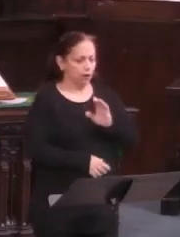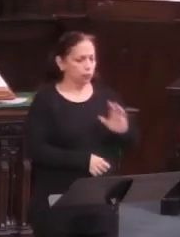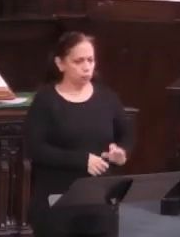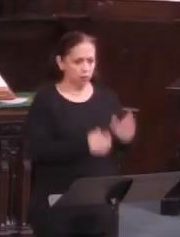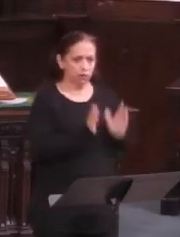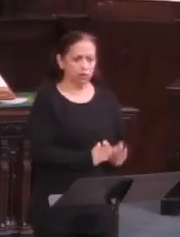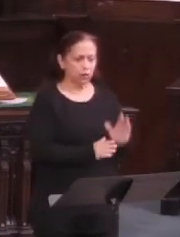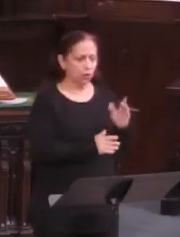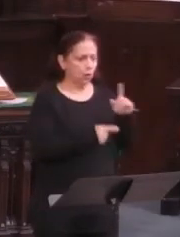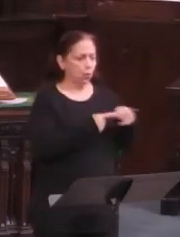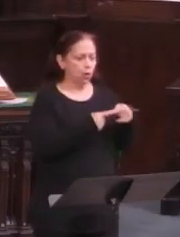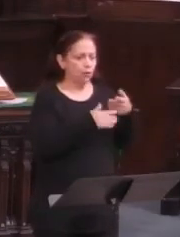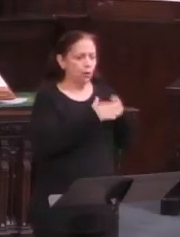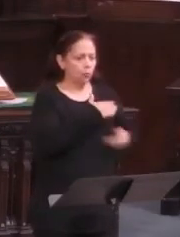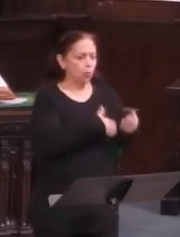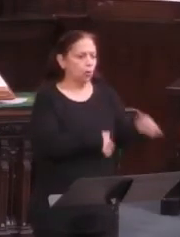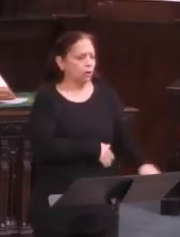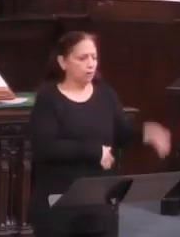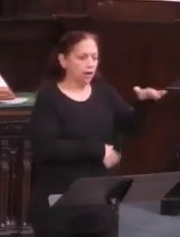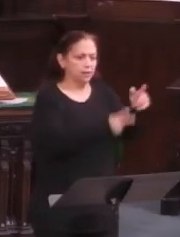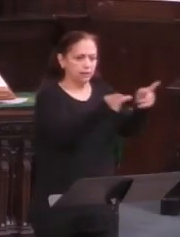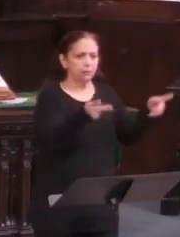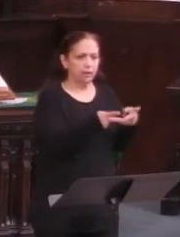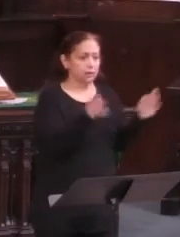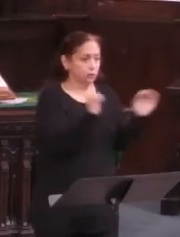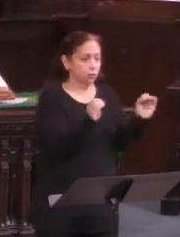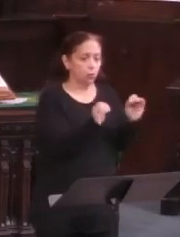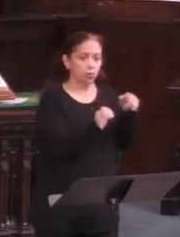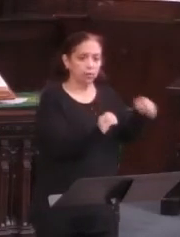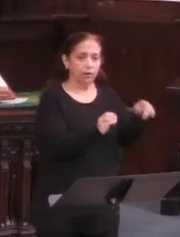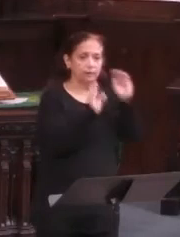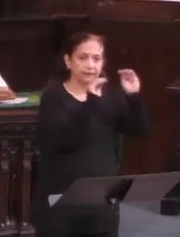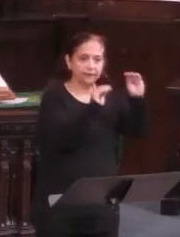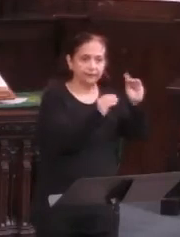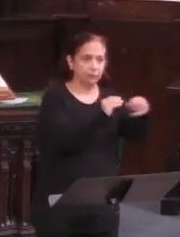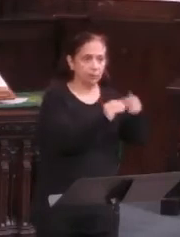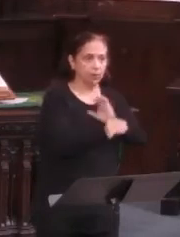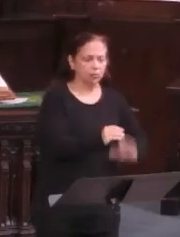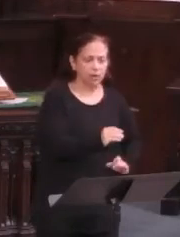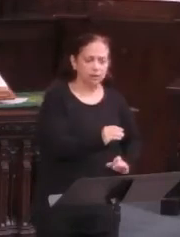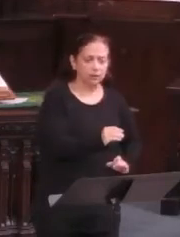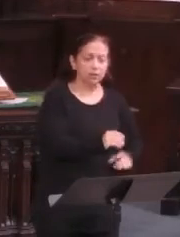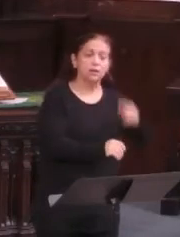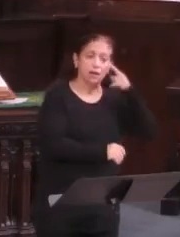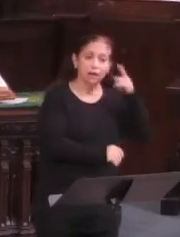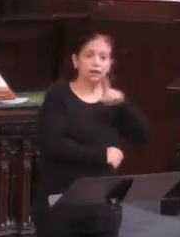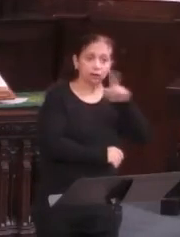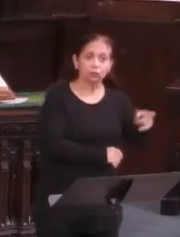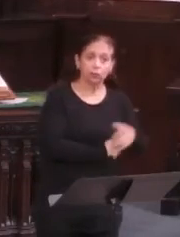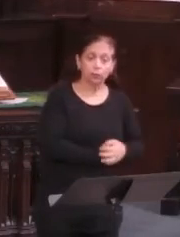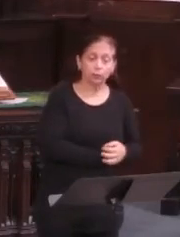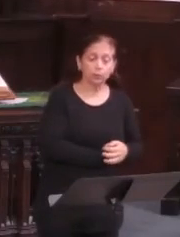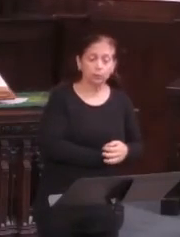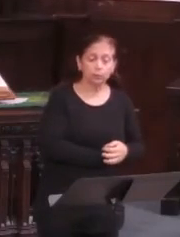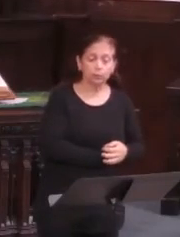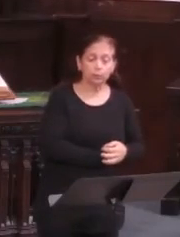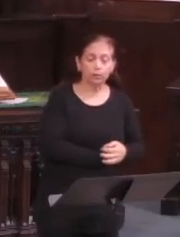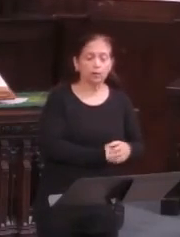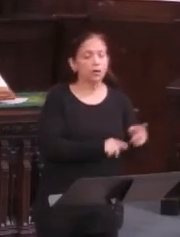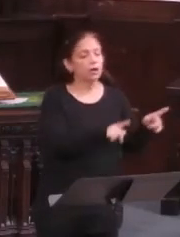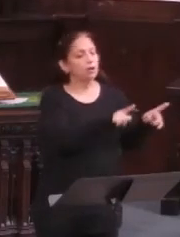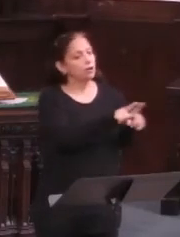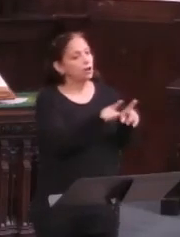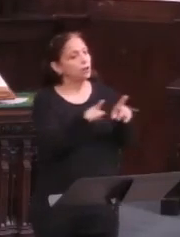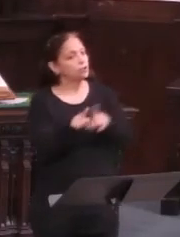place where there was no one there to teach them about Christianity. And I think that's true. And that